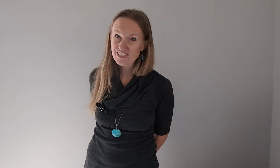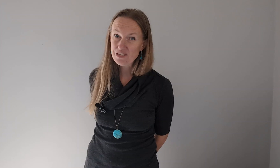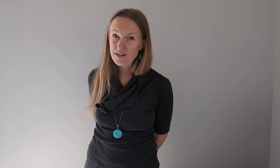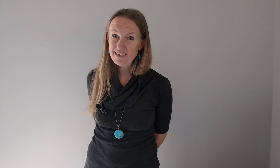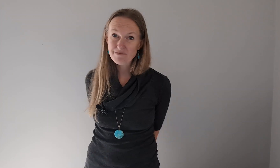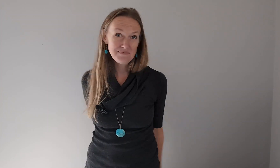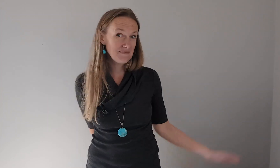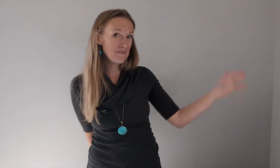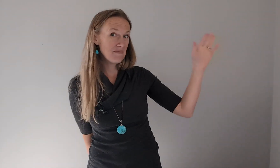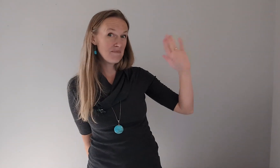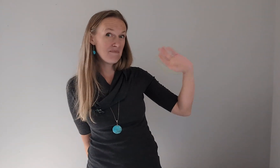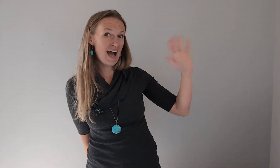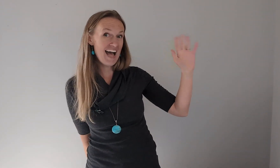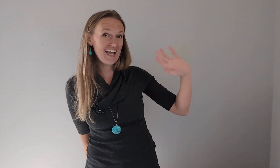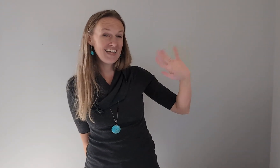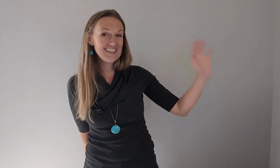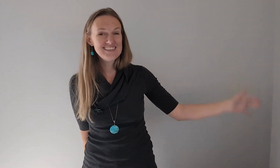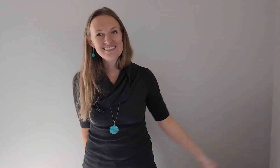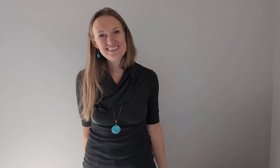verse 3. Bye.